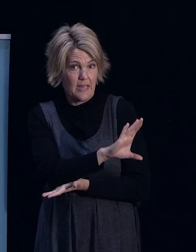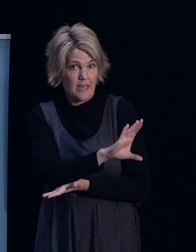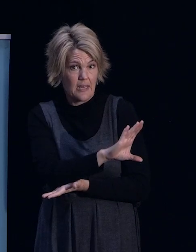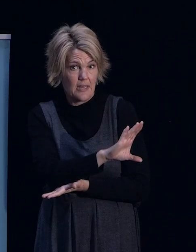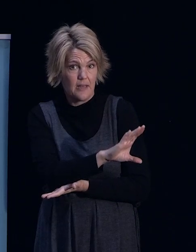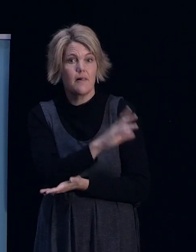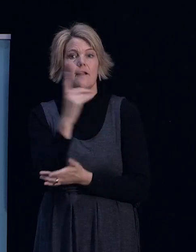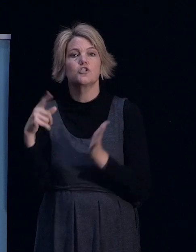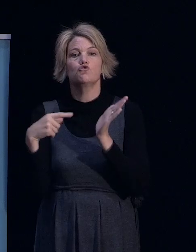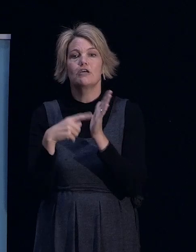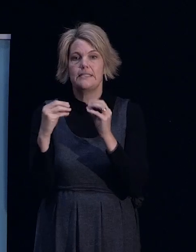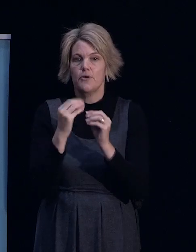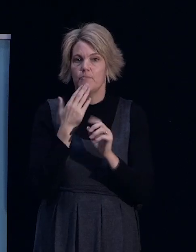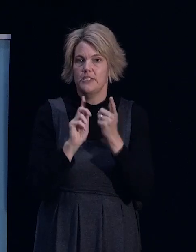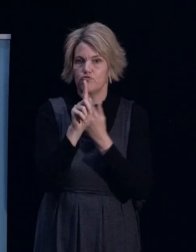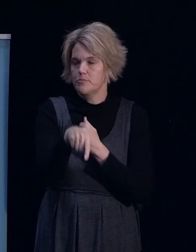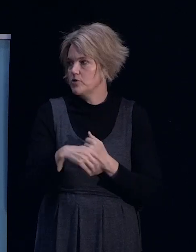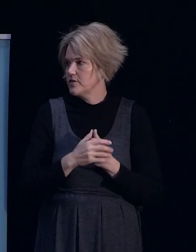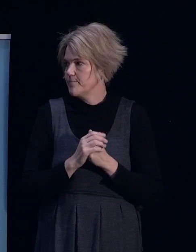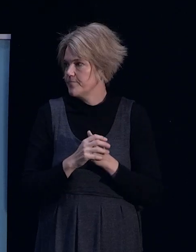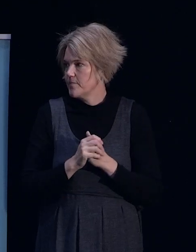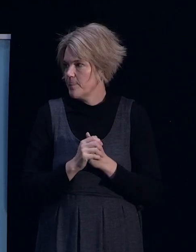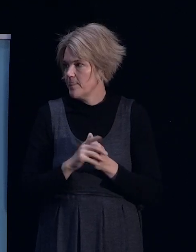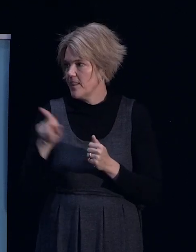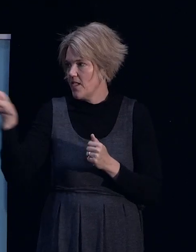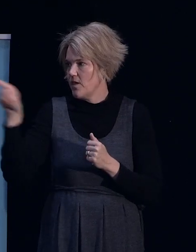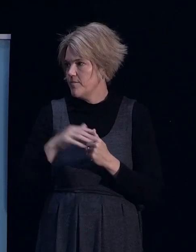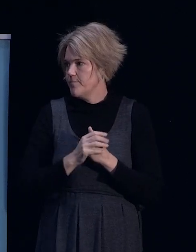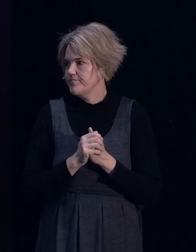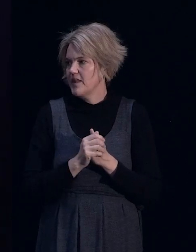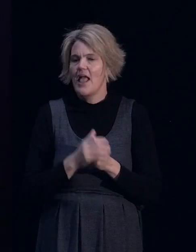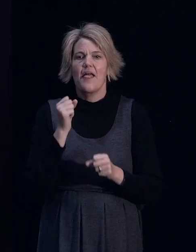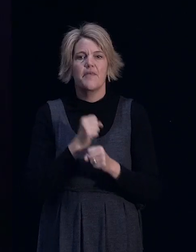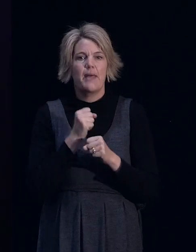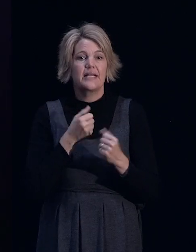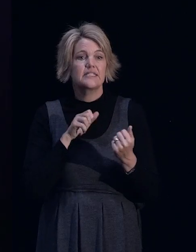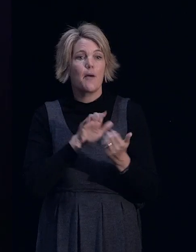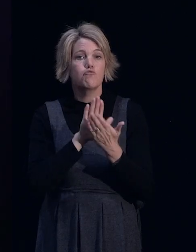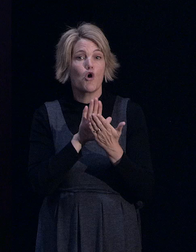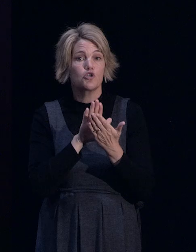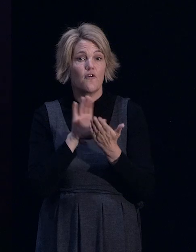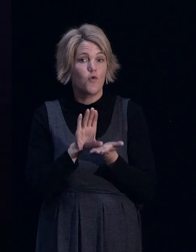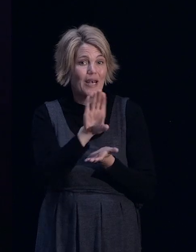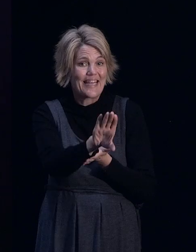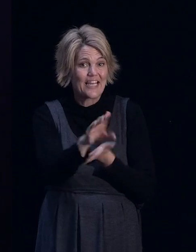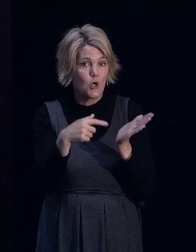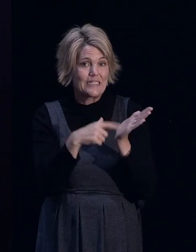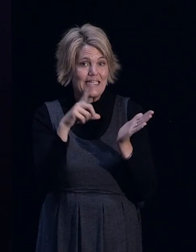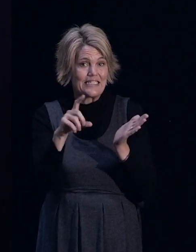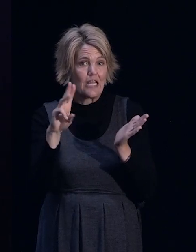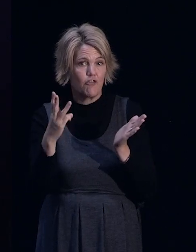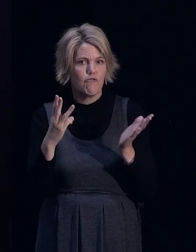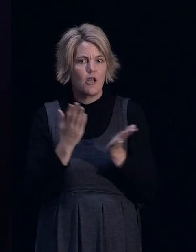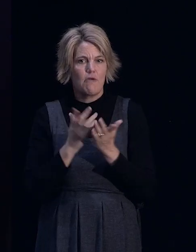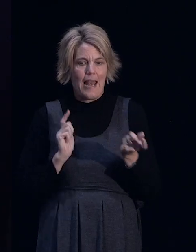Tracey Berry. Thanks. Thanks very much. The bank's approach to lending on TC3 properties has evolved as